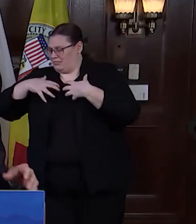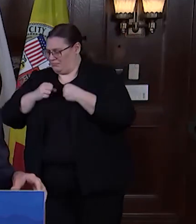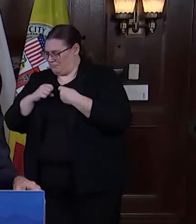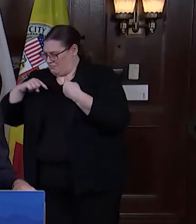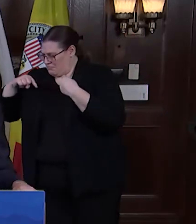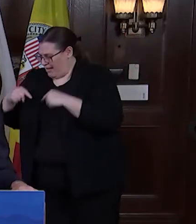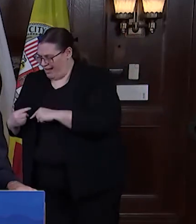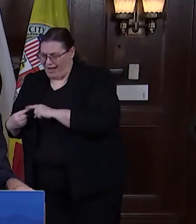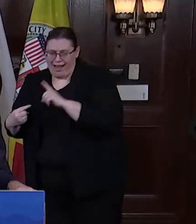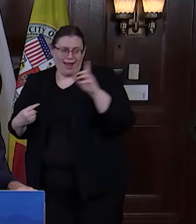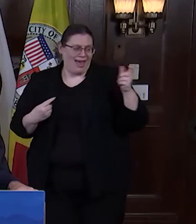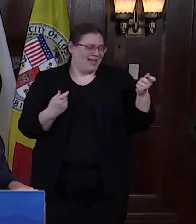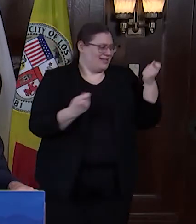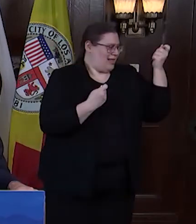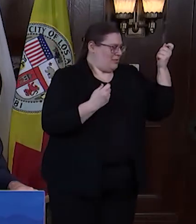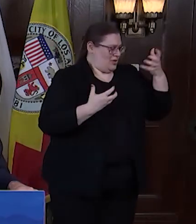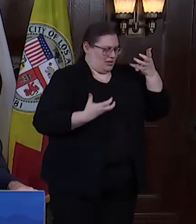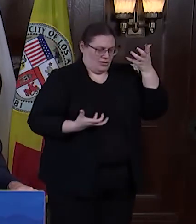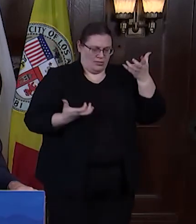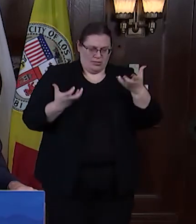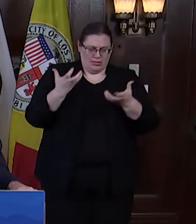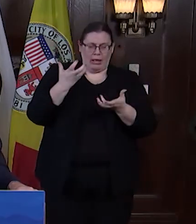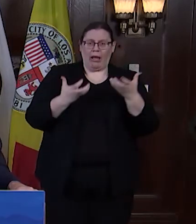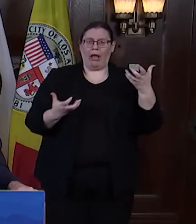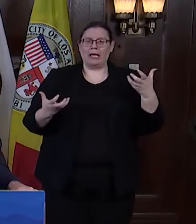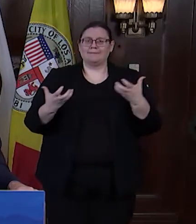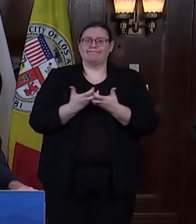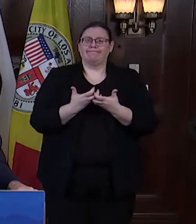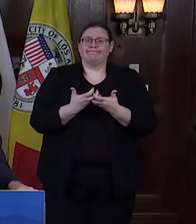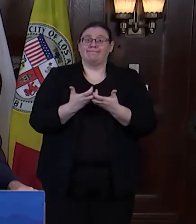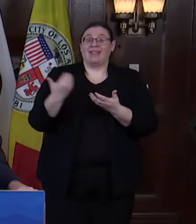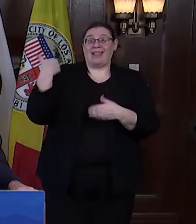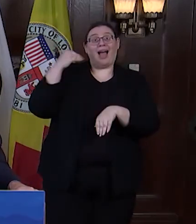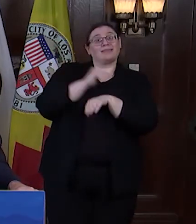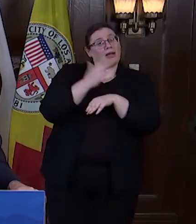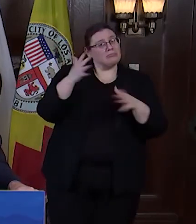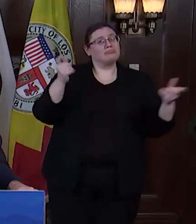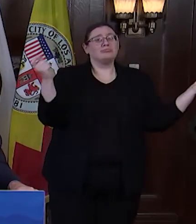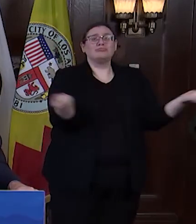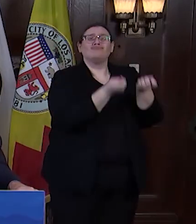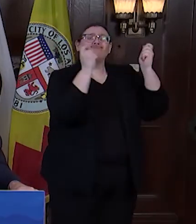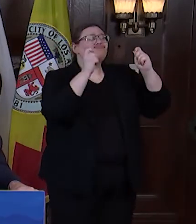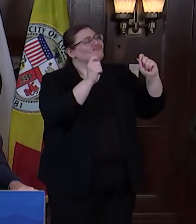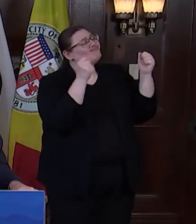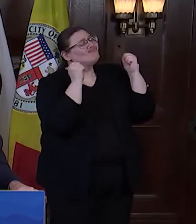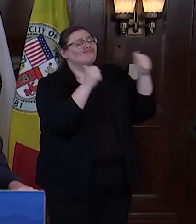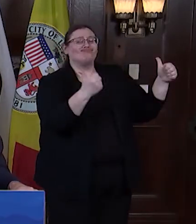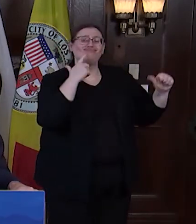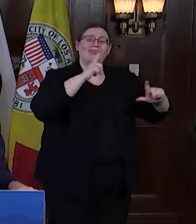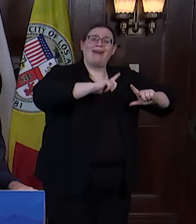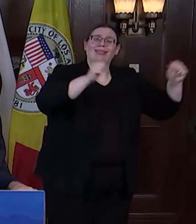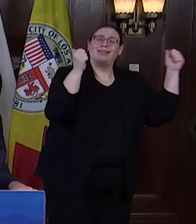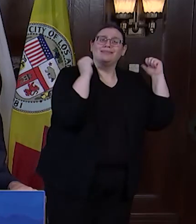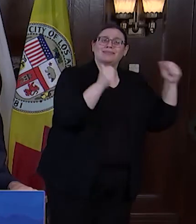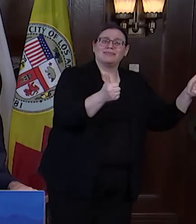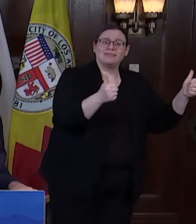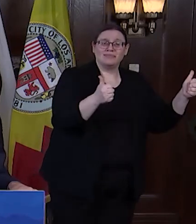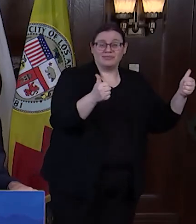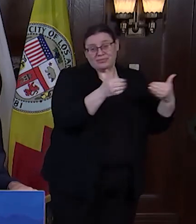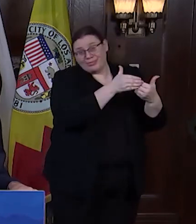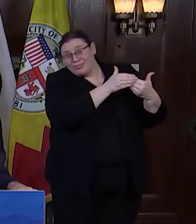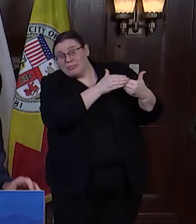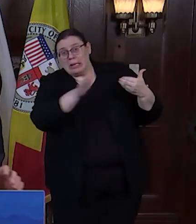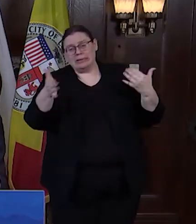and also the celebration at once. We celebrated last night an amazing moment for Los Angeles, but we still have tough days